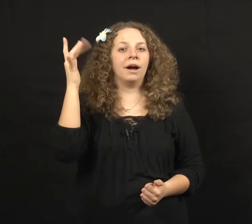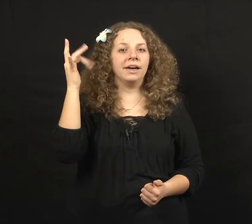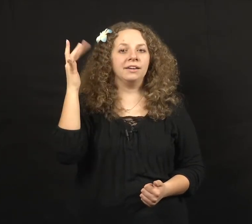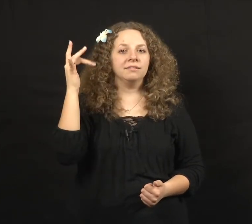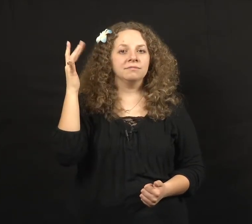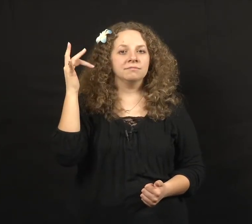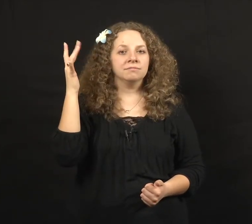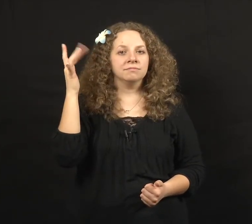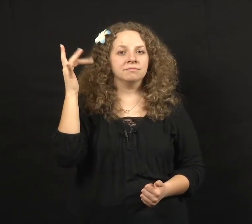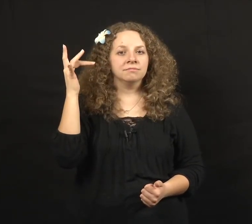Why?